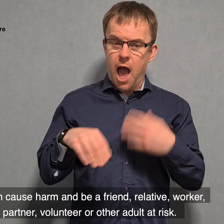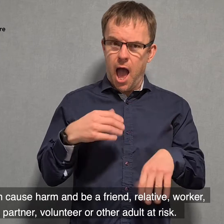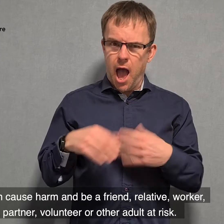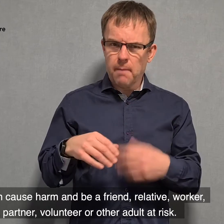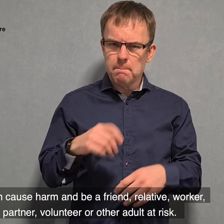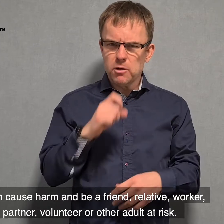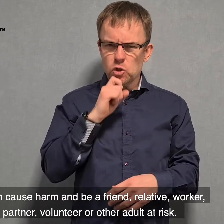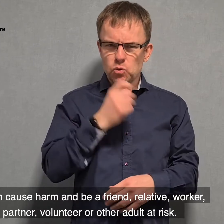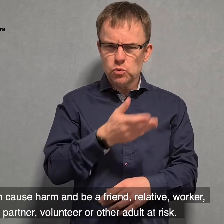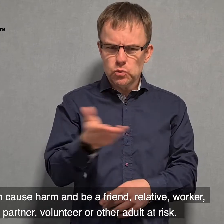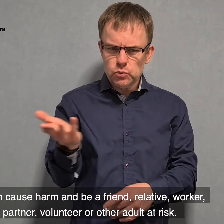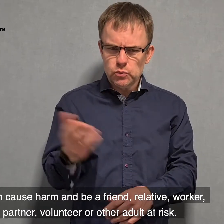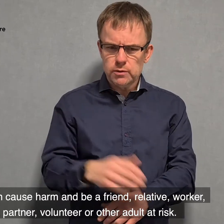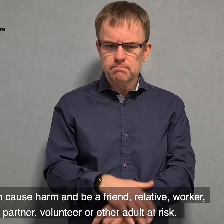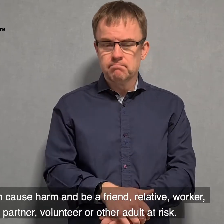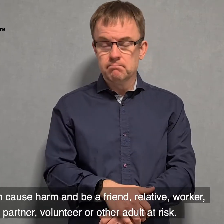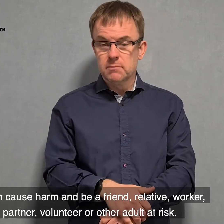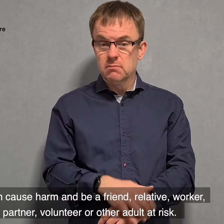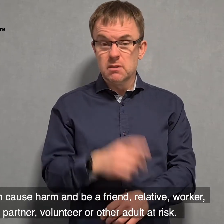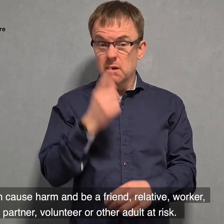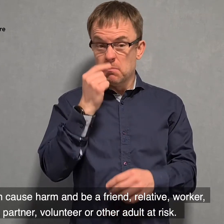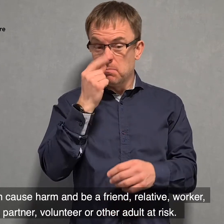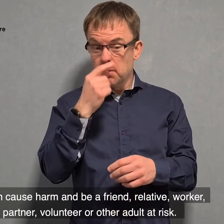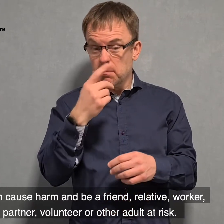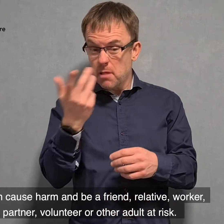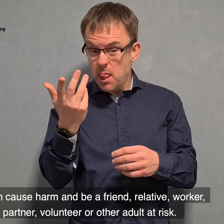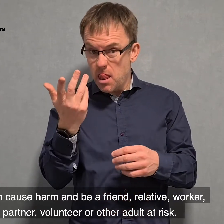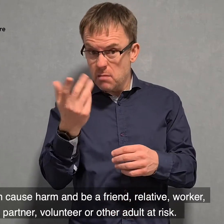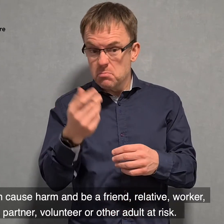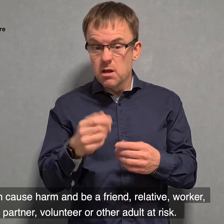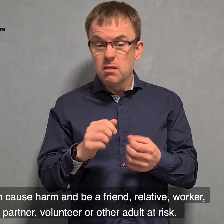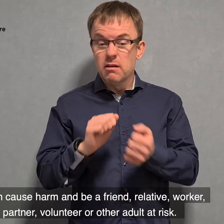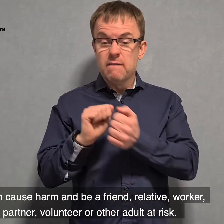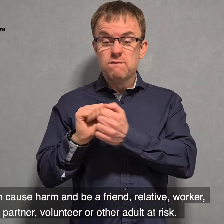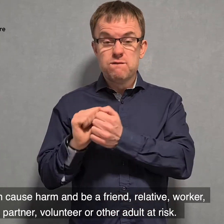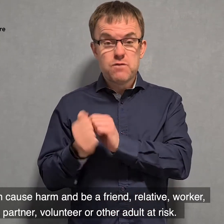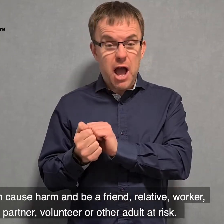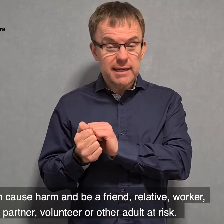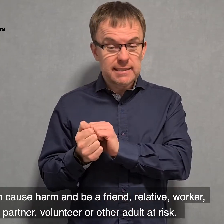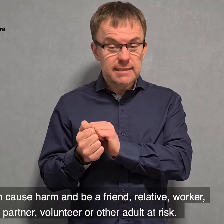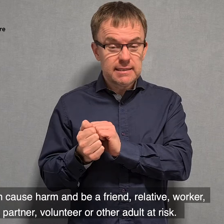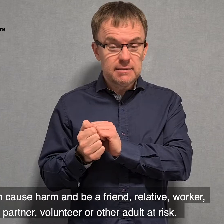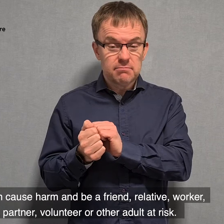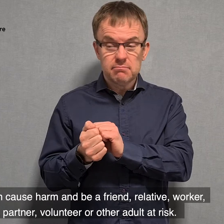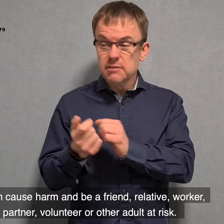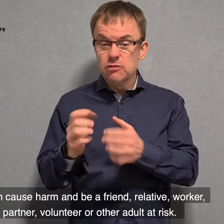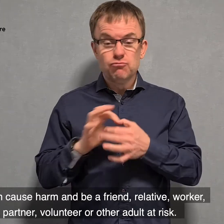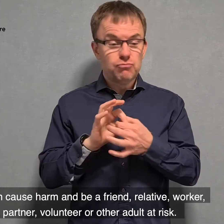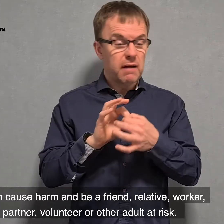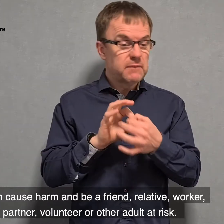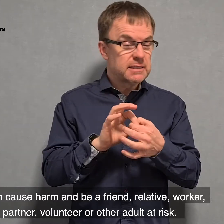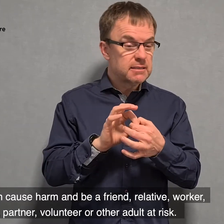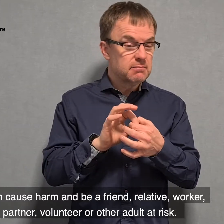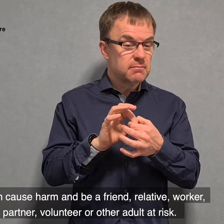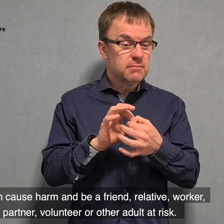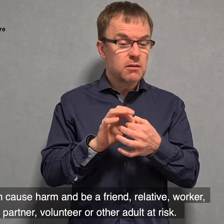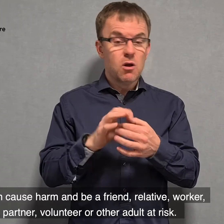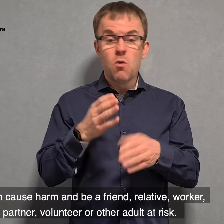Anyone can cause harm and be a friend, relative, worker,